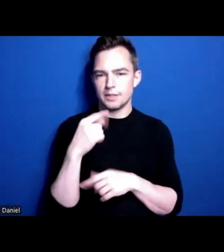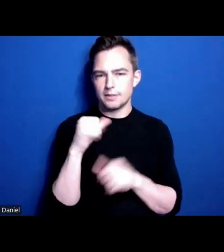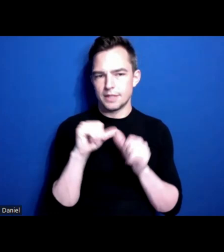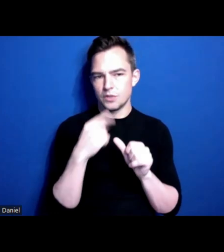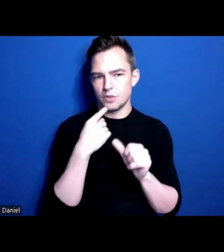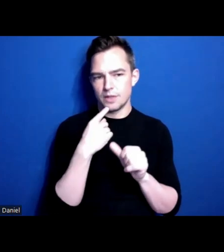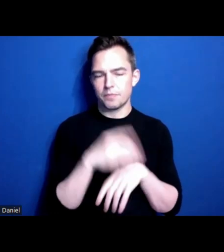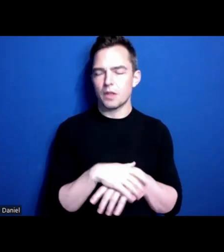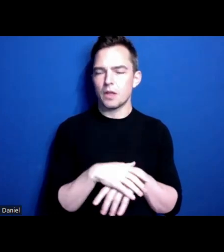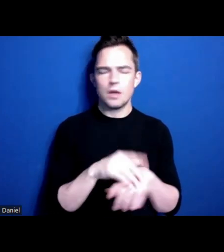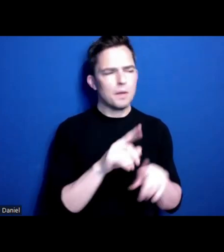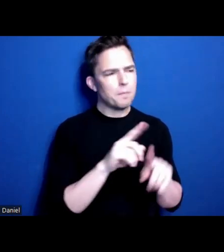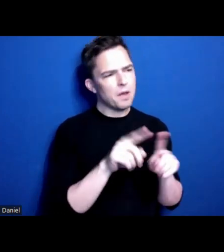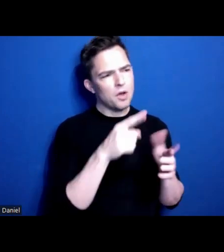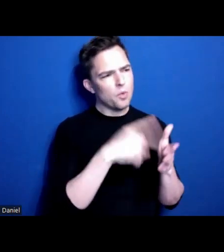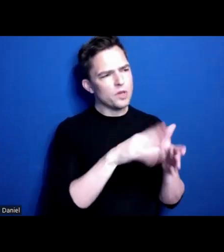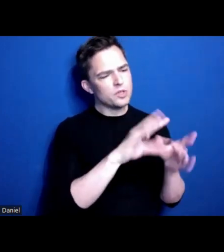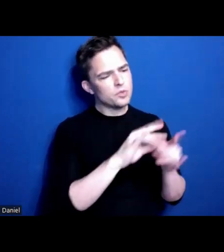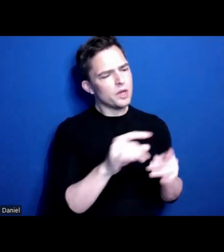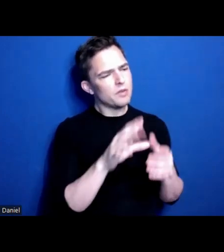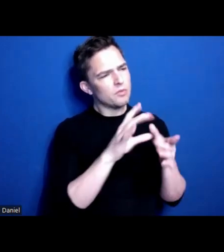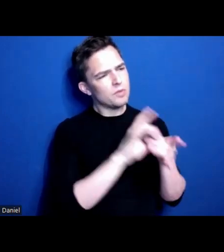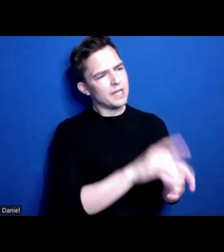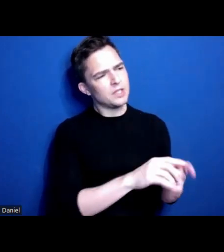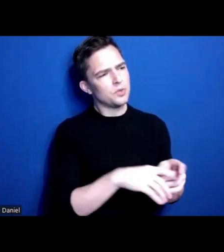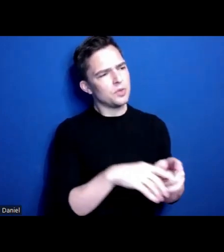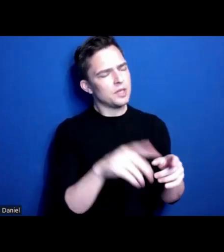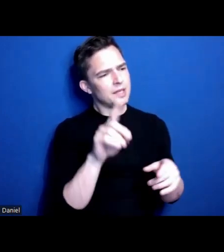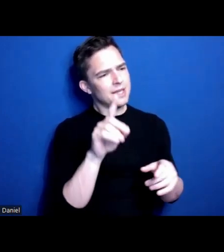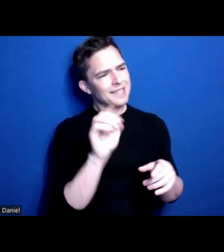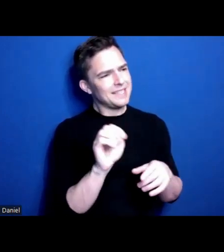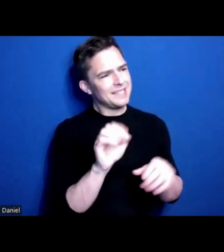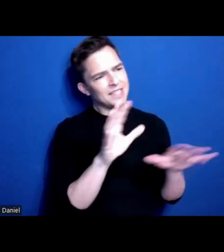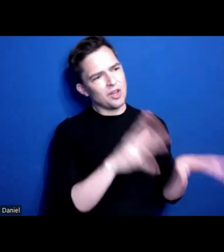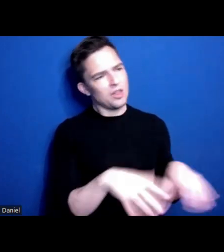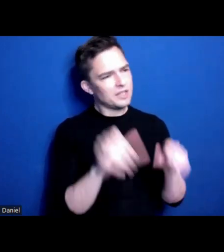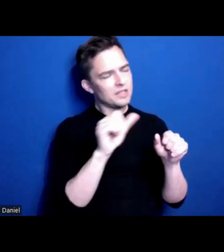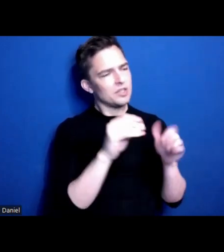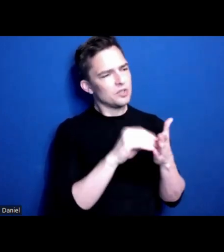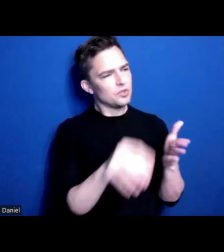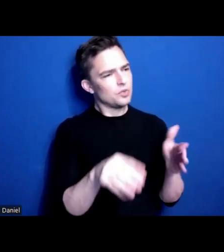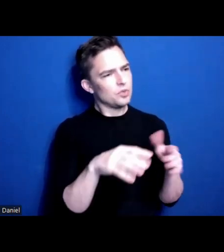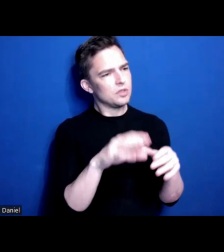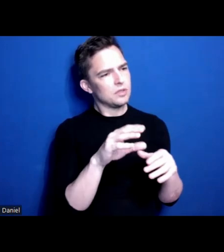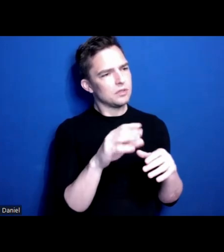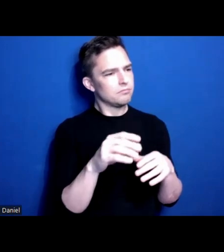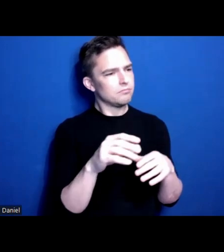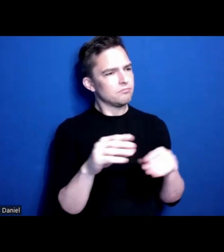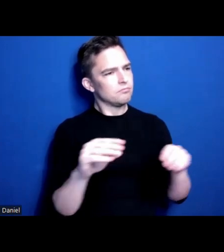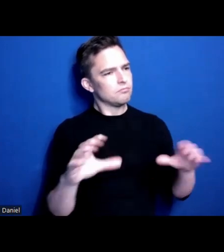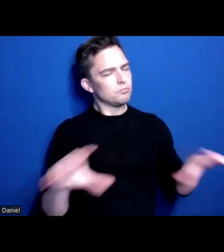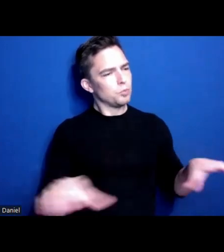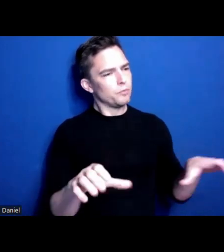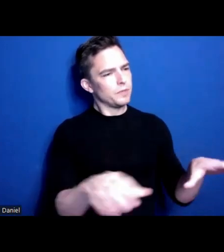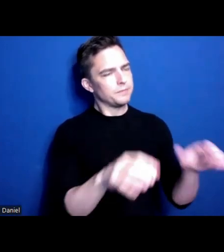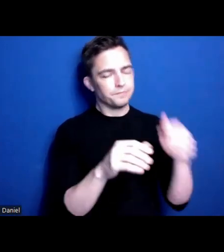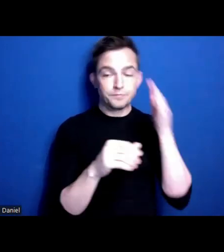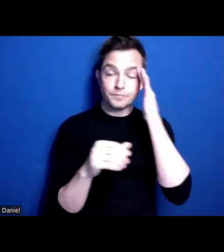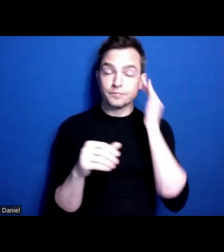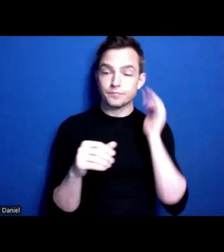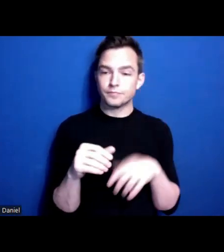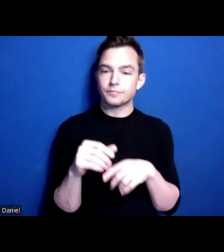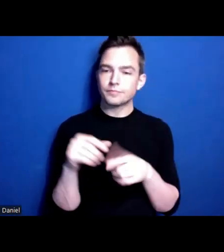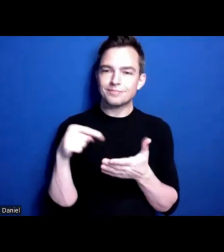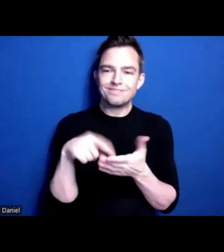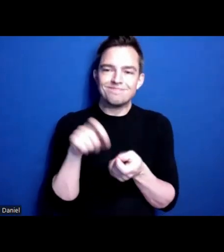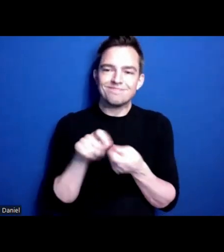But what does your story have to do with decolonization and student movements? Asks Raven. This is precisely